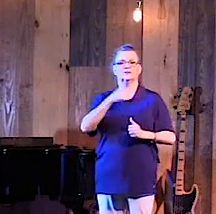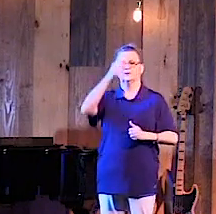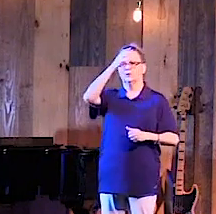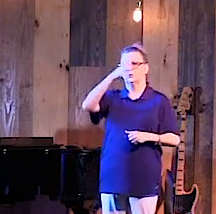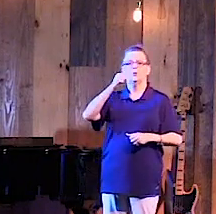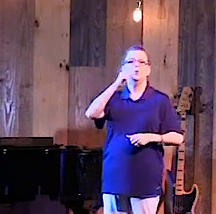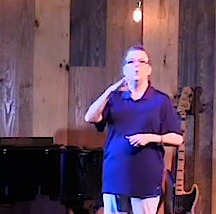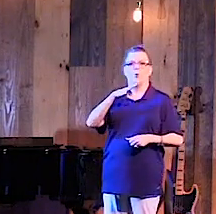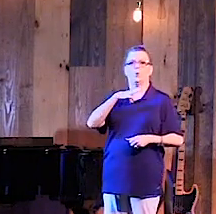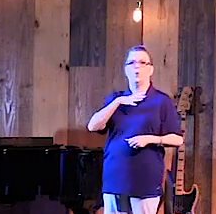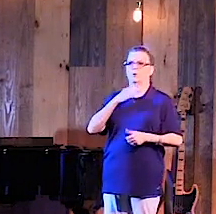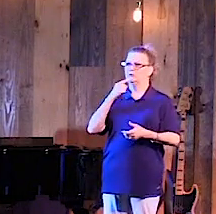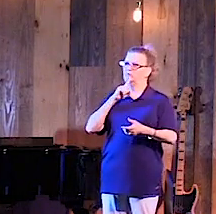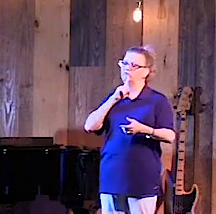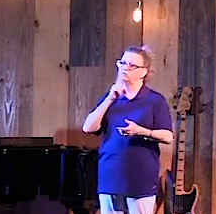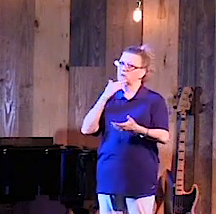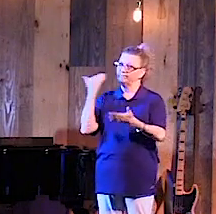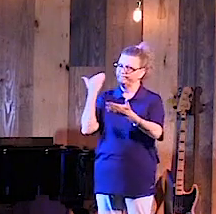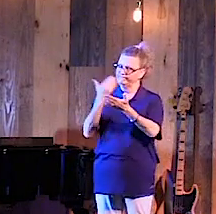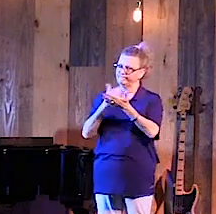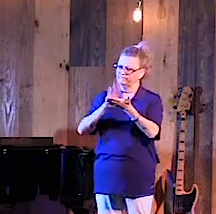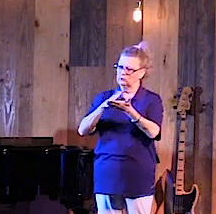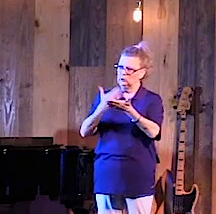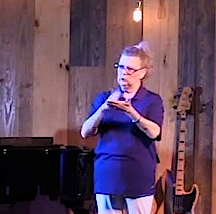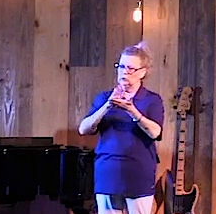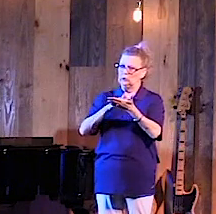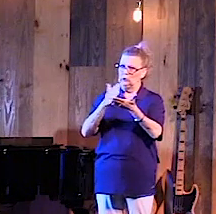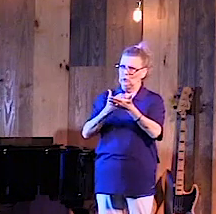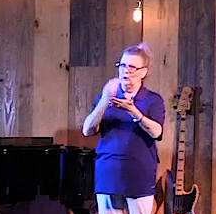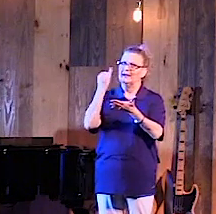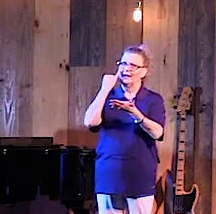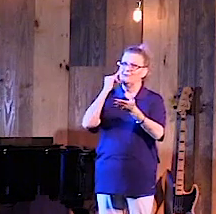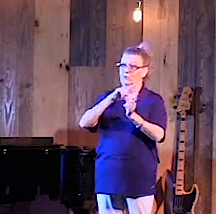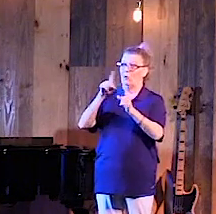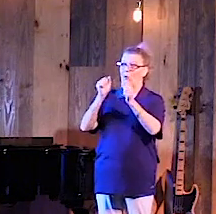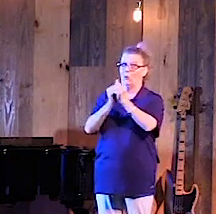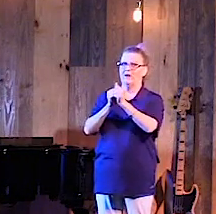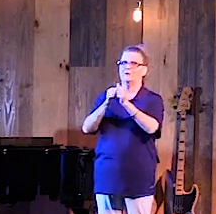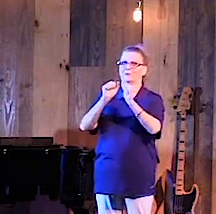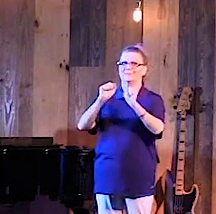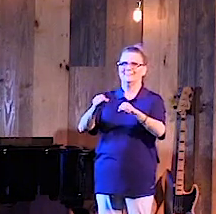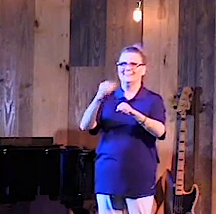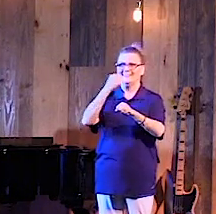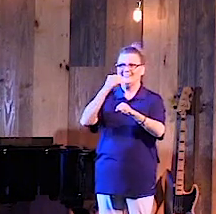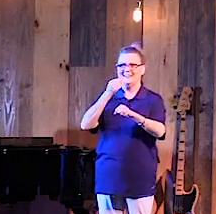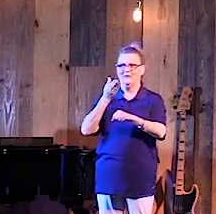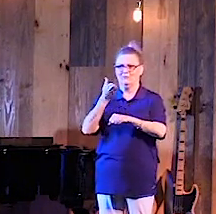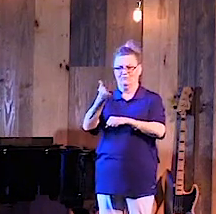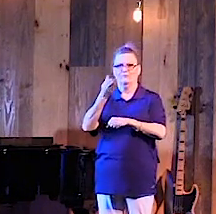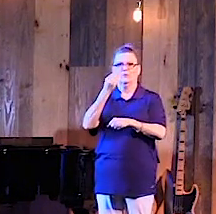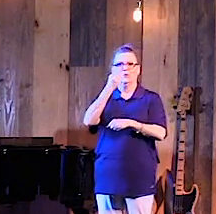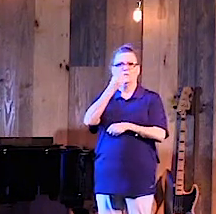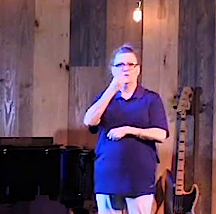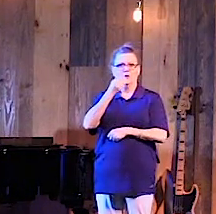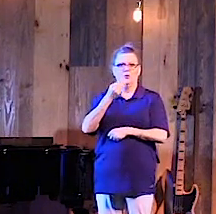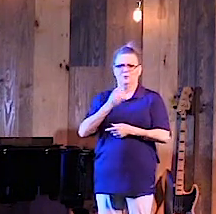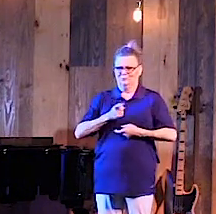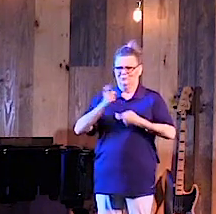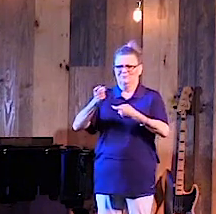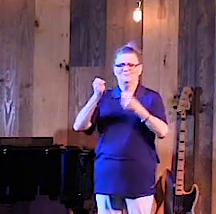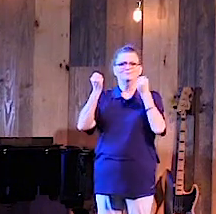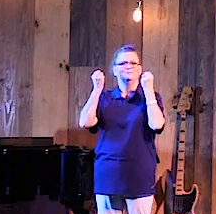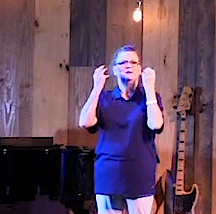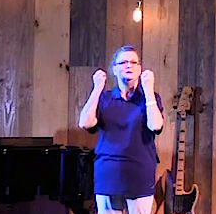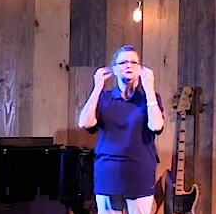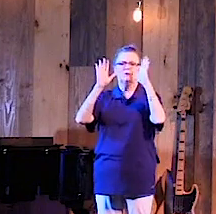cook, and she provided great home cooking, which is better than mess hall food any day. And they provided so many of the wonderful things. But I